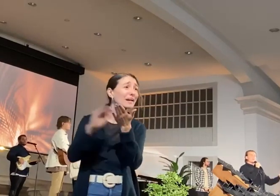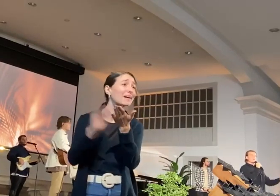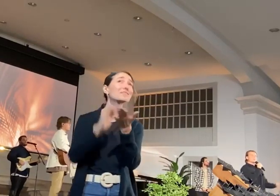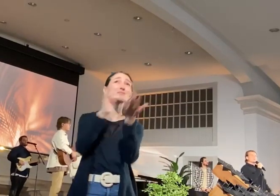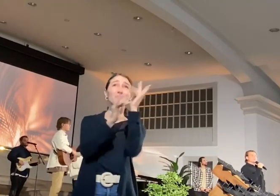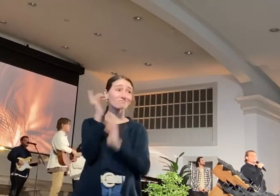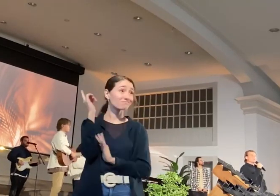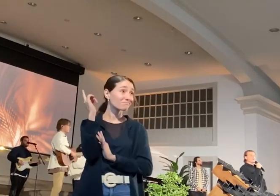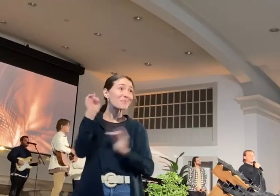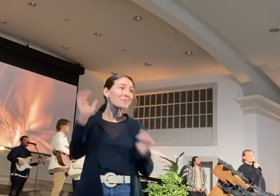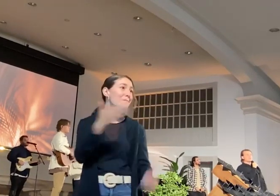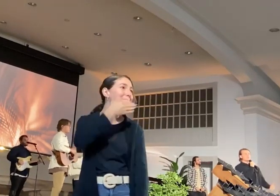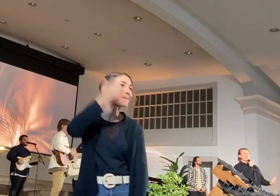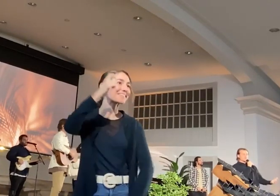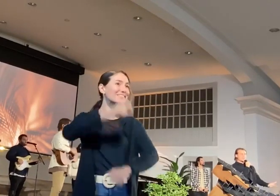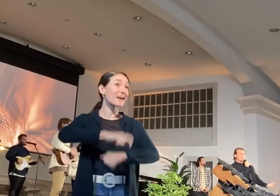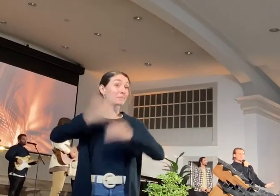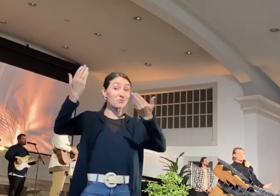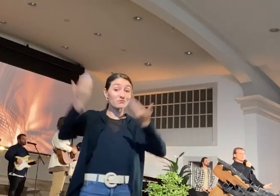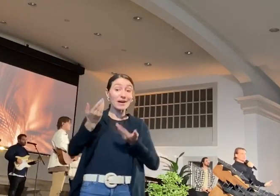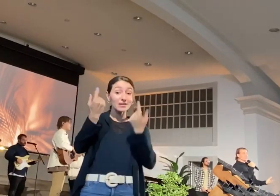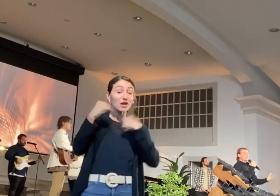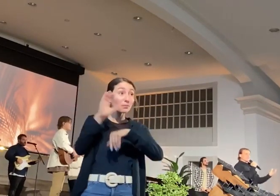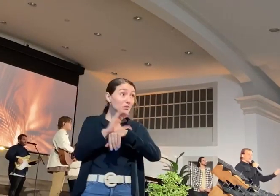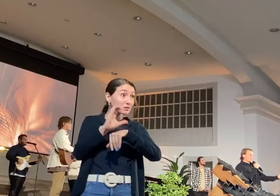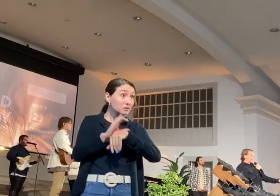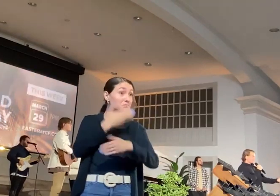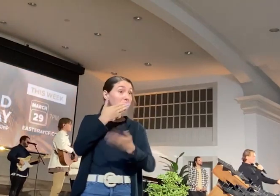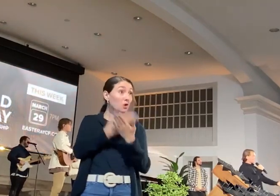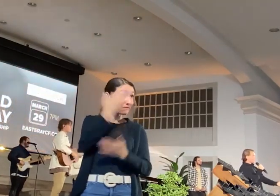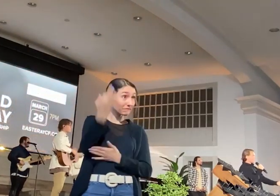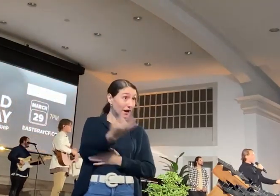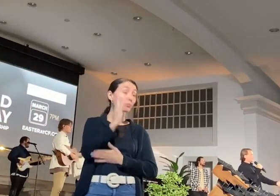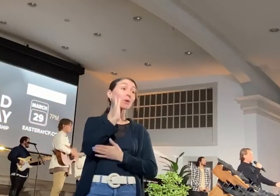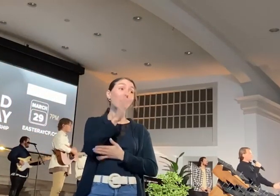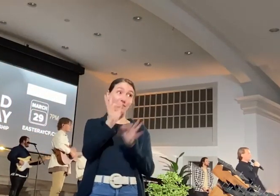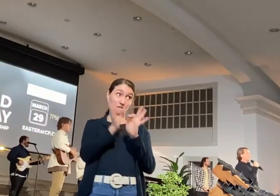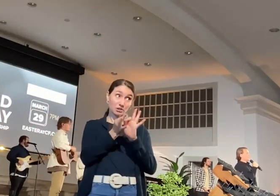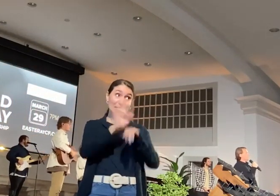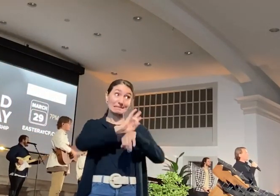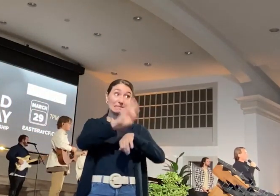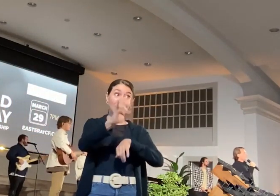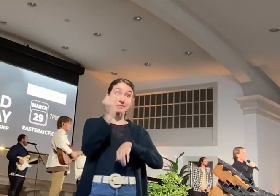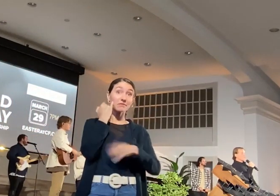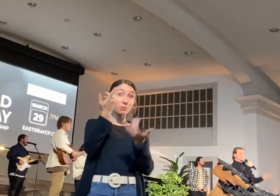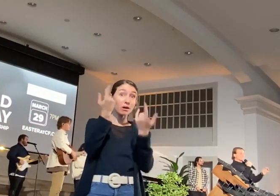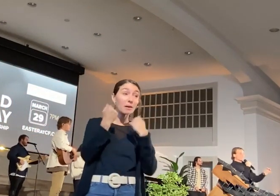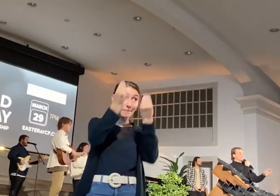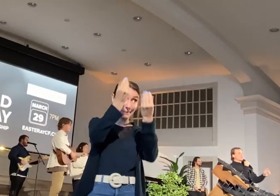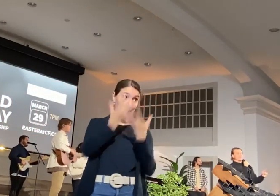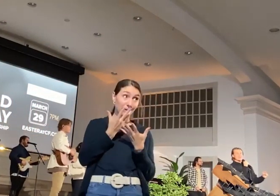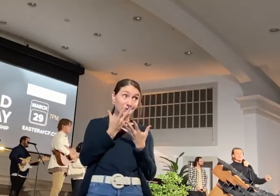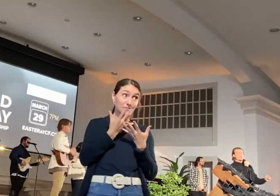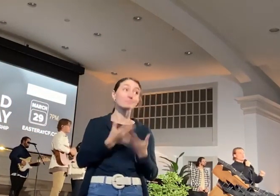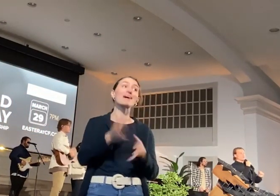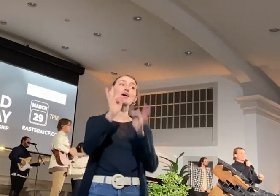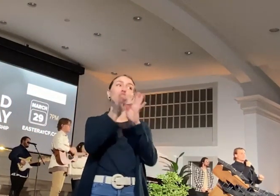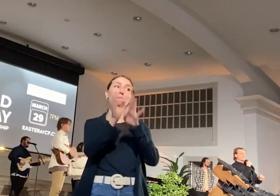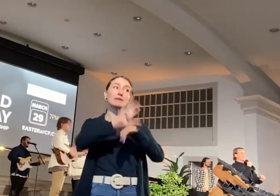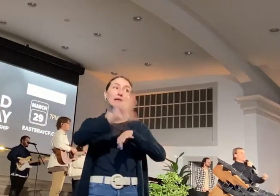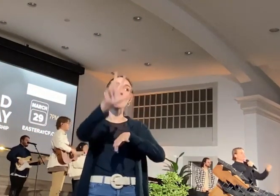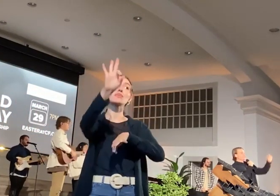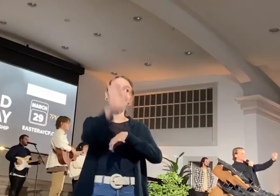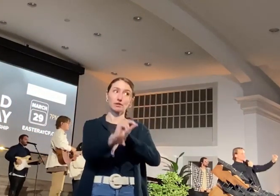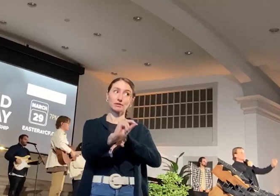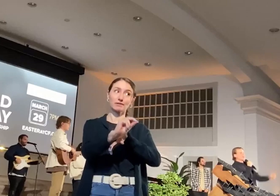There's no better time than this week to invite somebody to a Good Friday service on Friday night at 7 p.m. right here at Trinity. Or maybe it's Sunday morning at